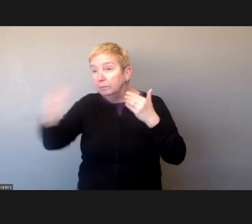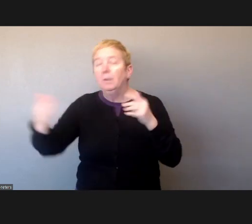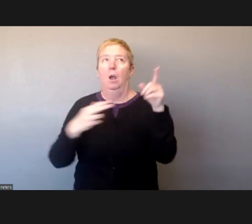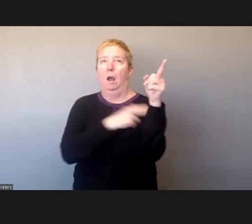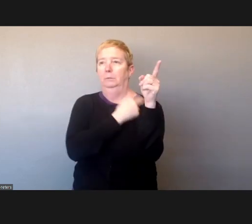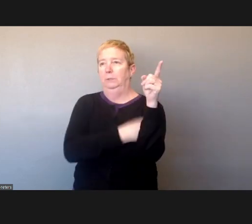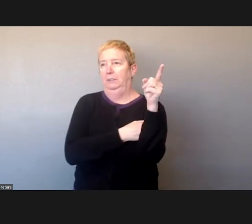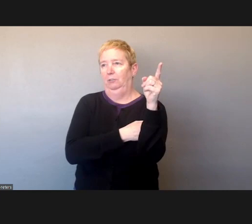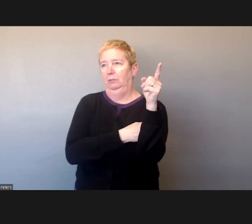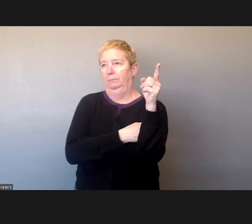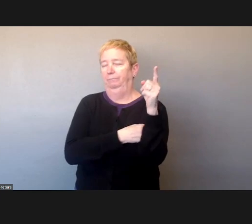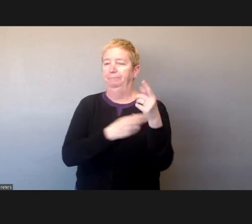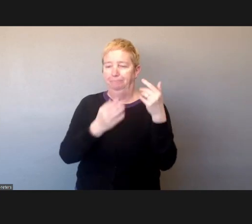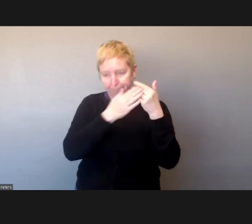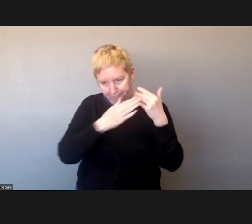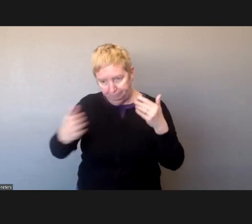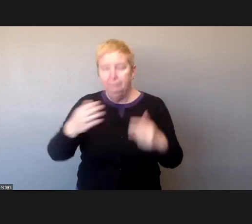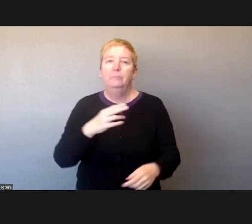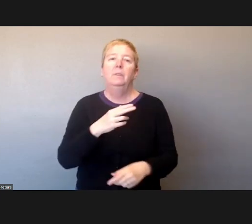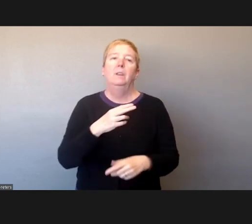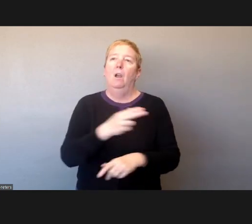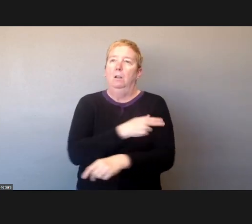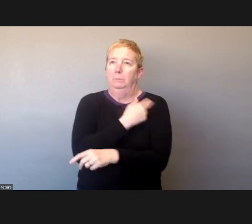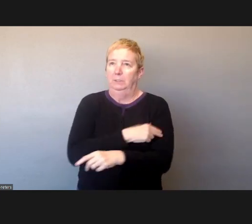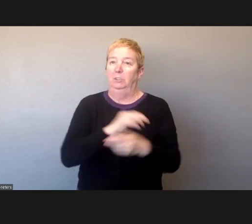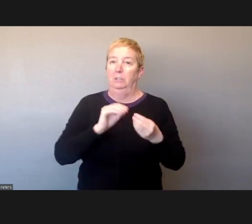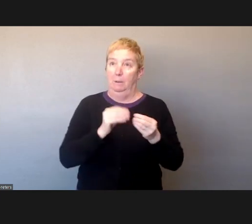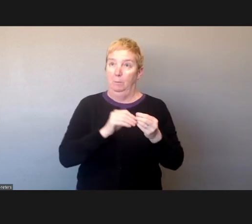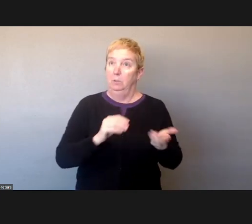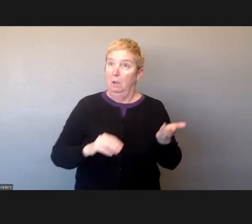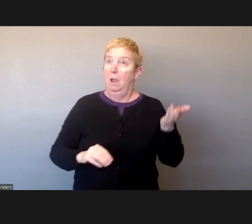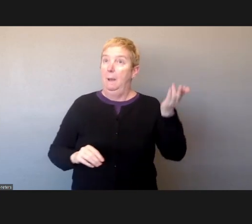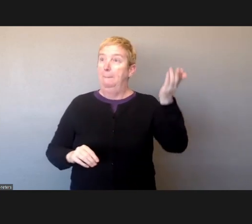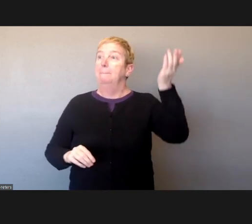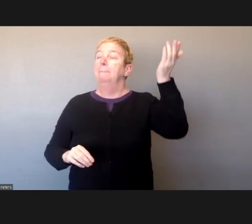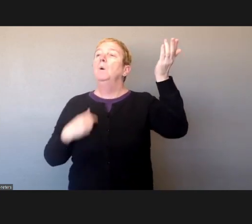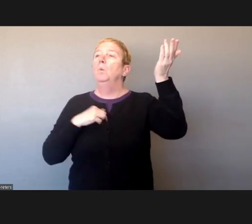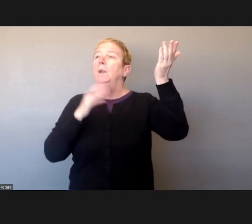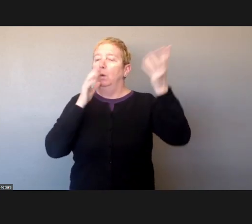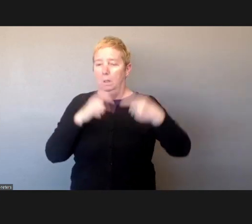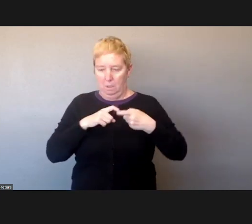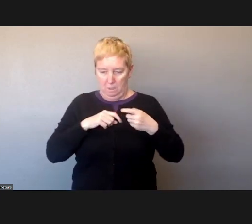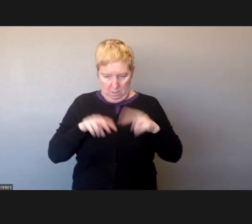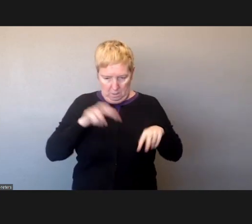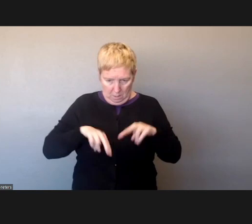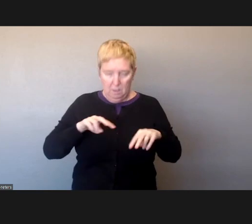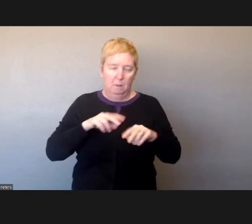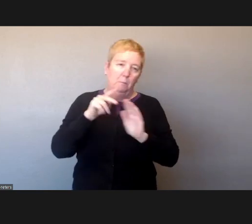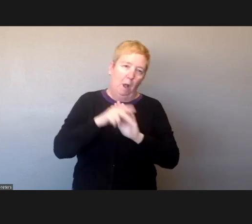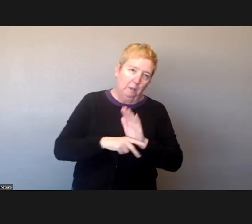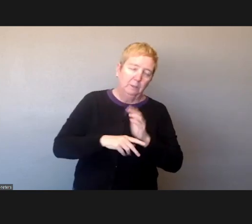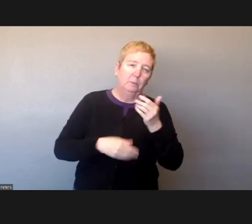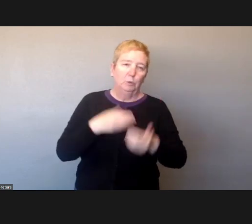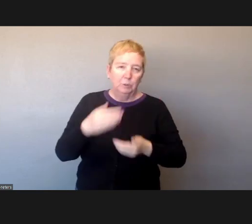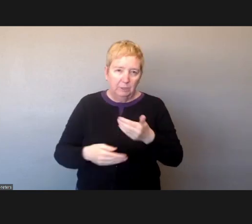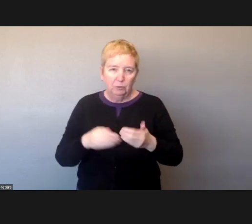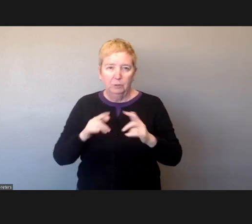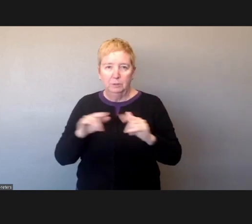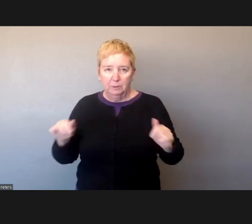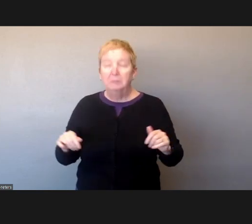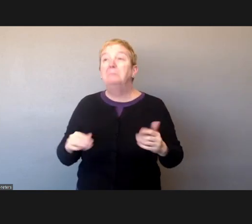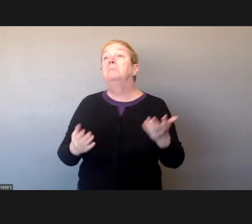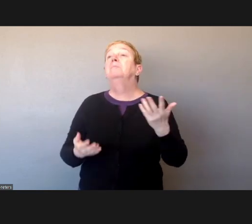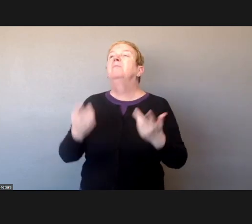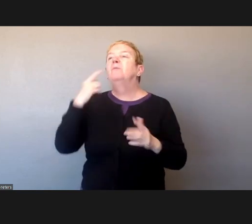trigger that makes us relook at all the policies and procedures. You know, it starts with things like